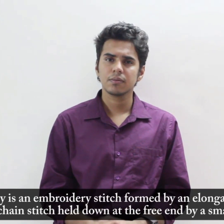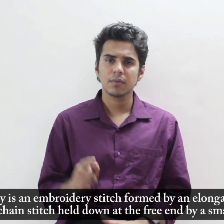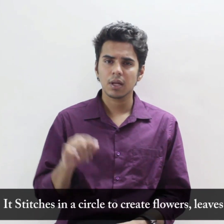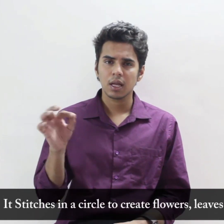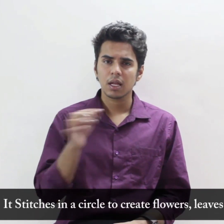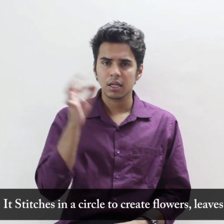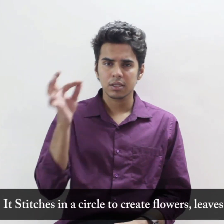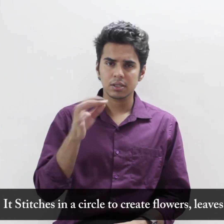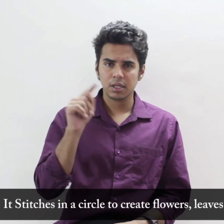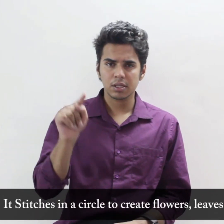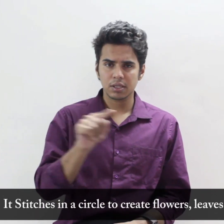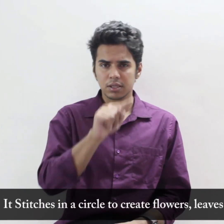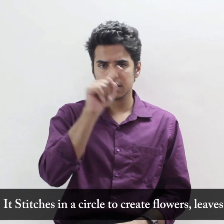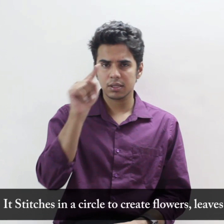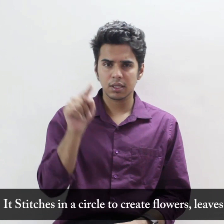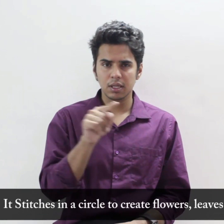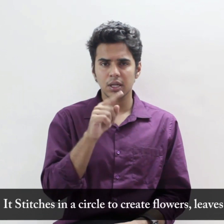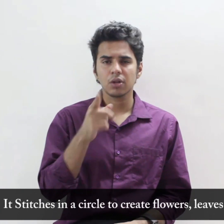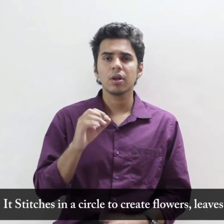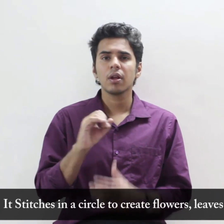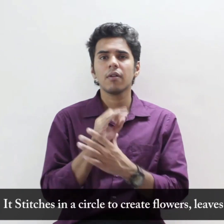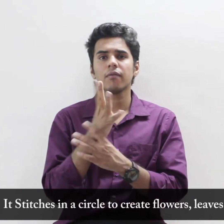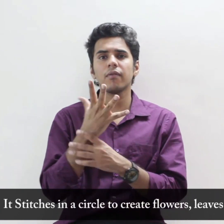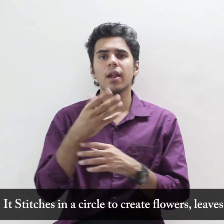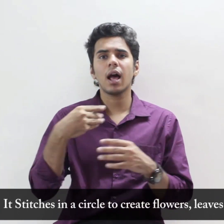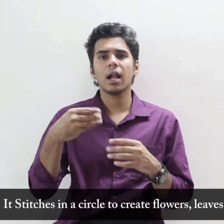It stitches in a circle to create flowers, leaves.